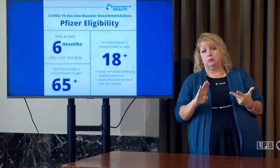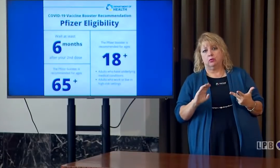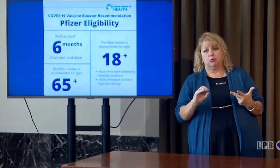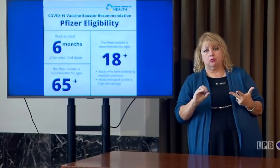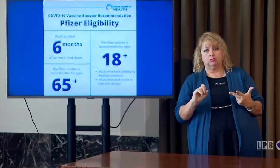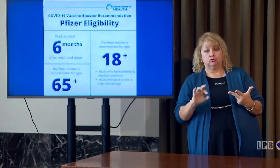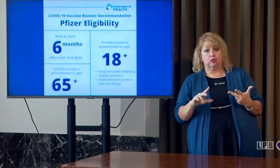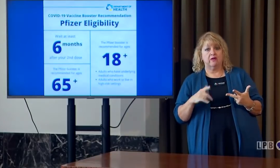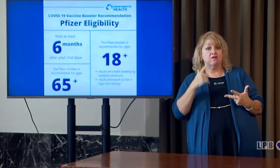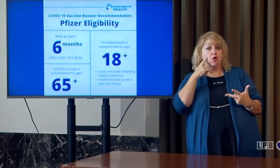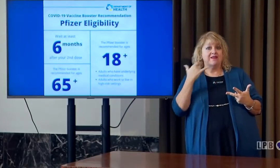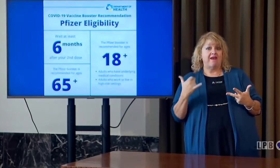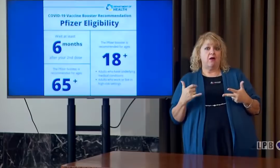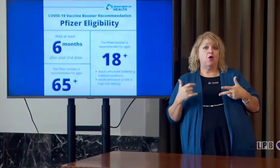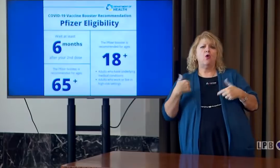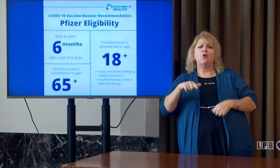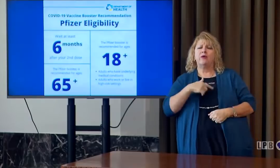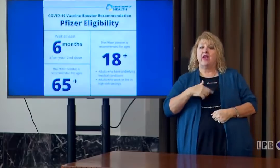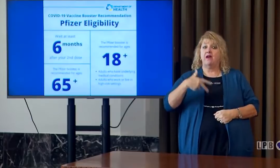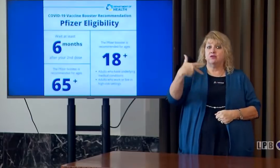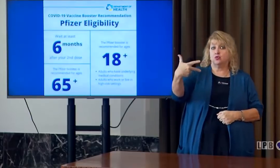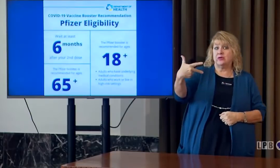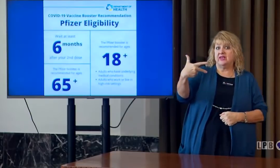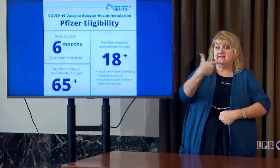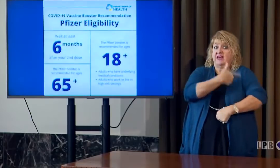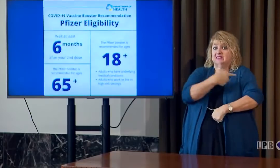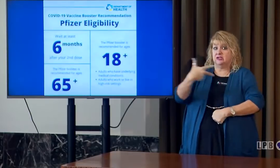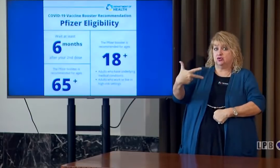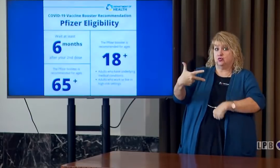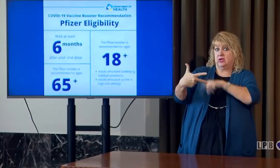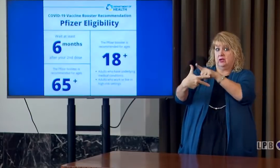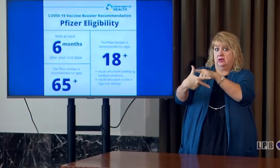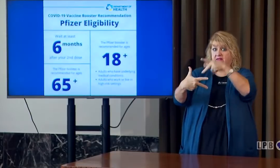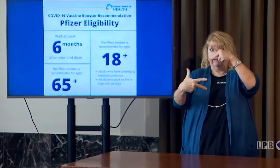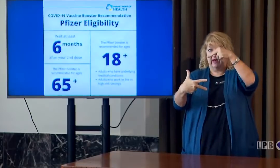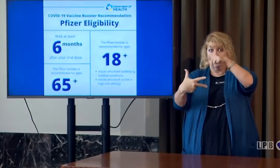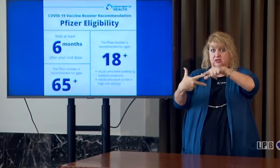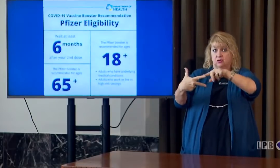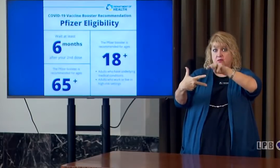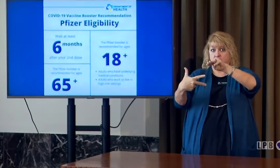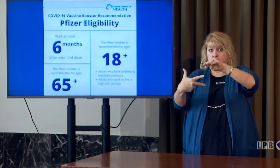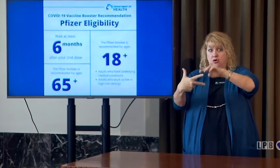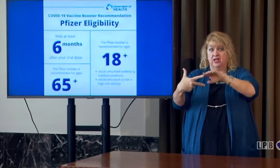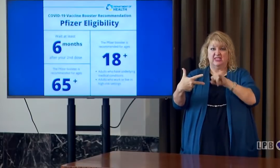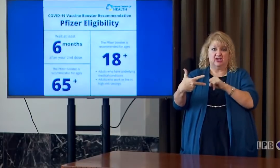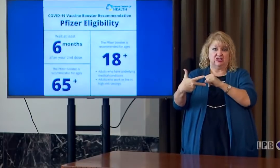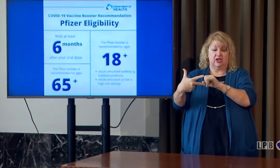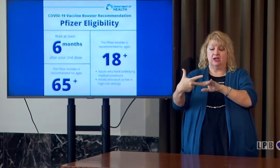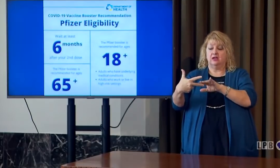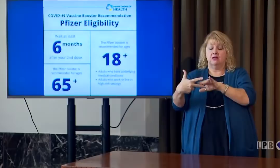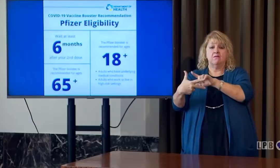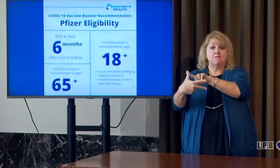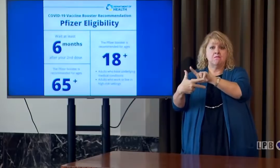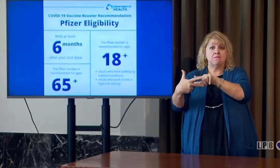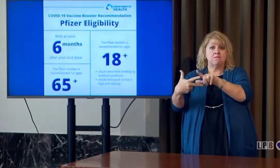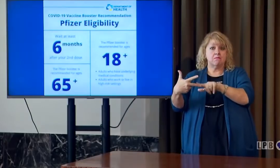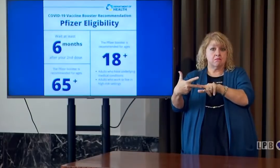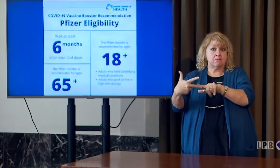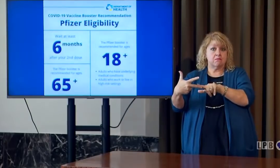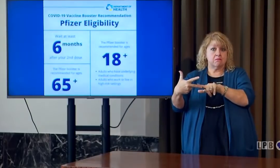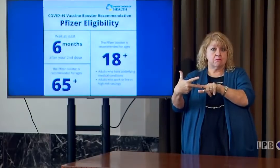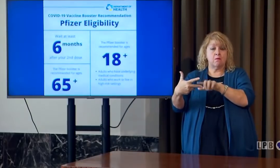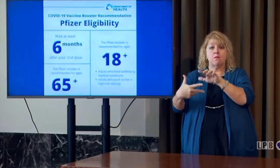3 vaccines have booster shots that are available to many, if not most of